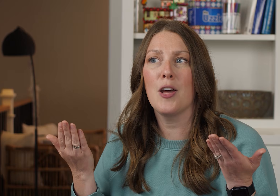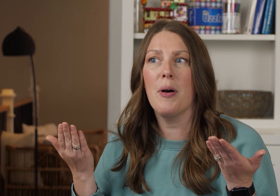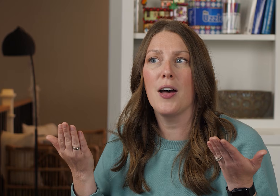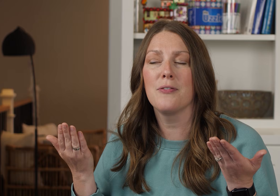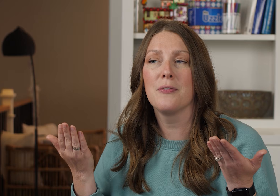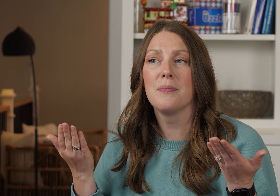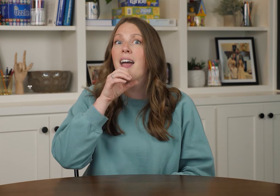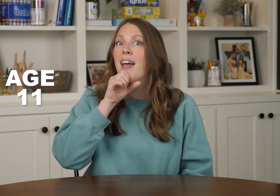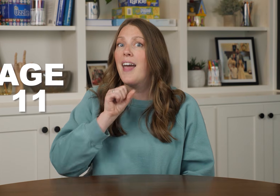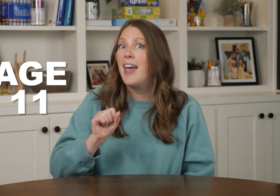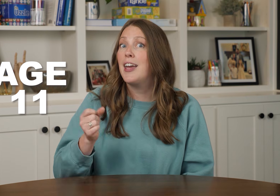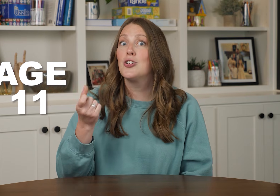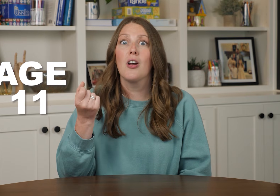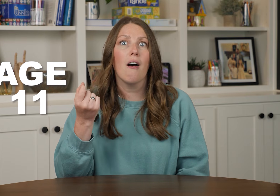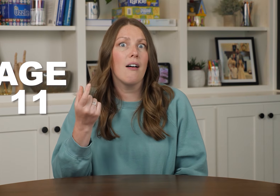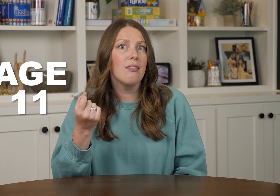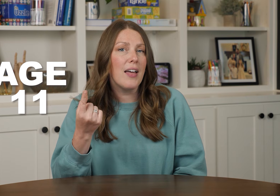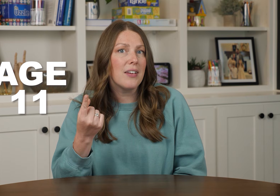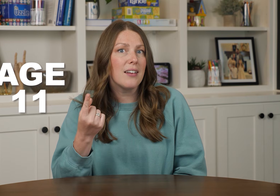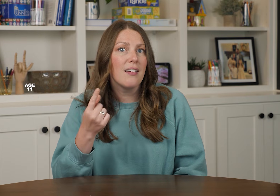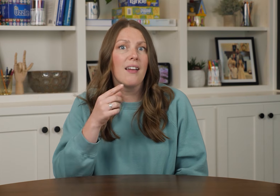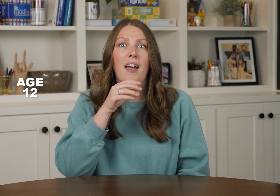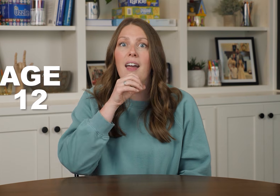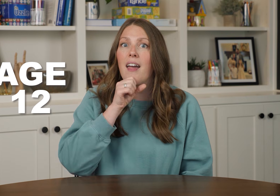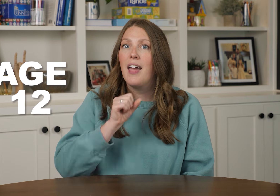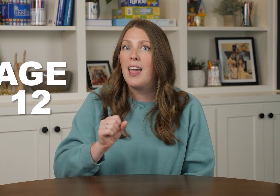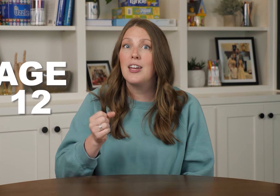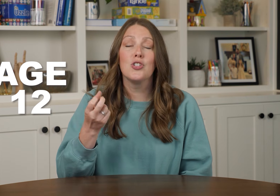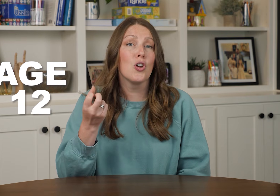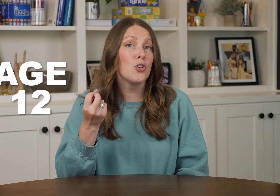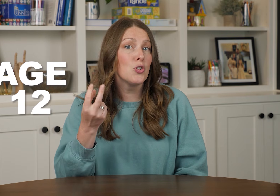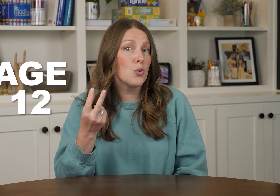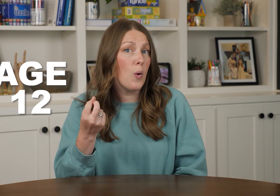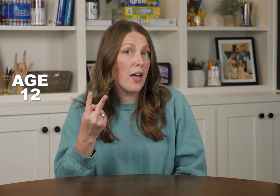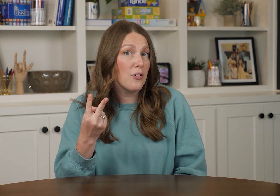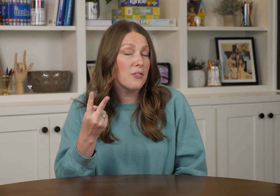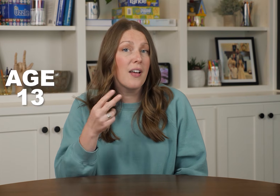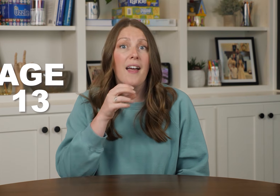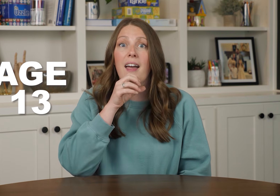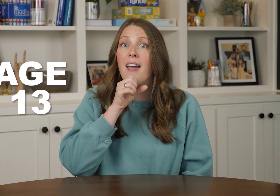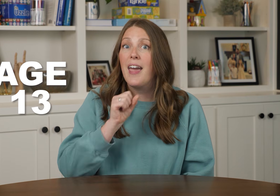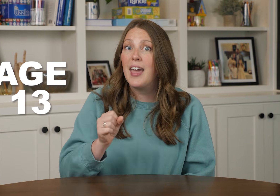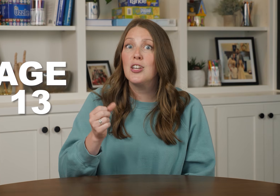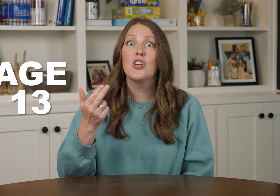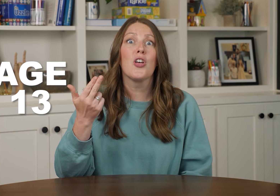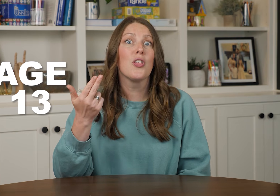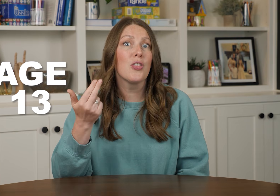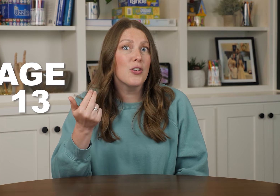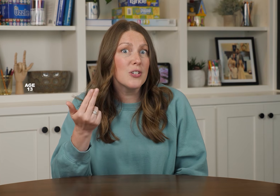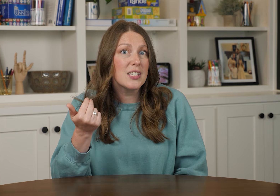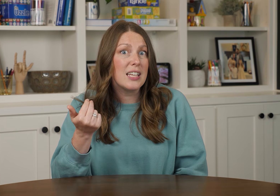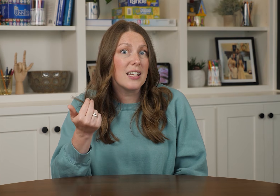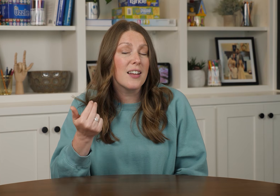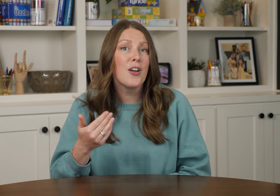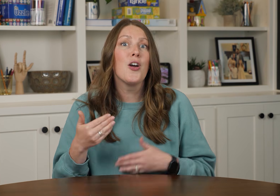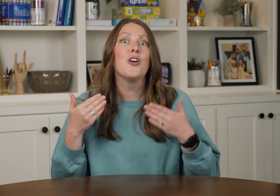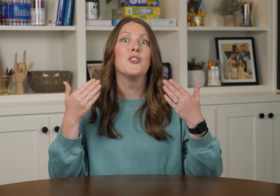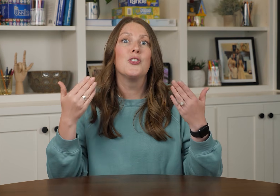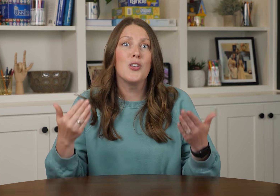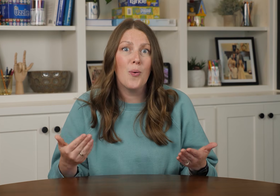above. Age 11, age 12, age 13, so